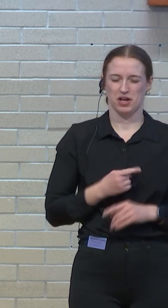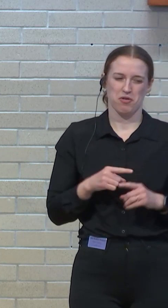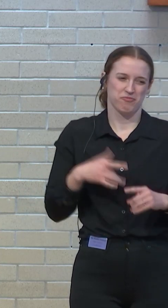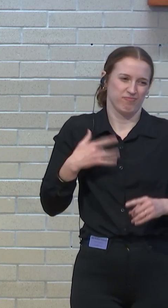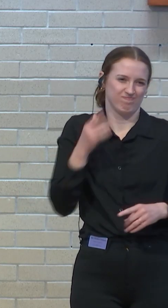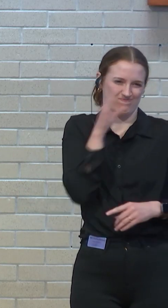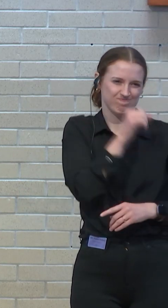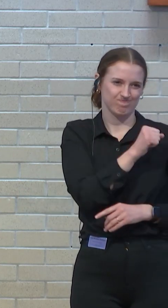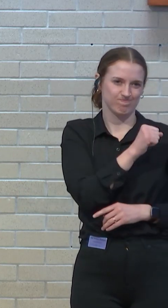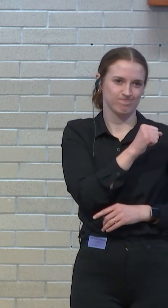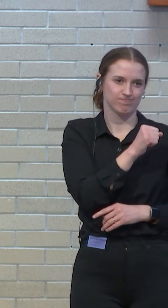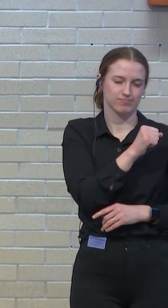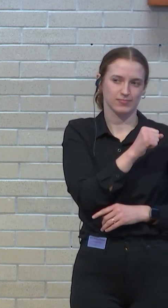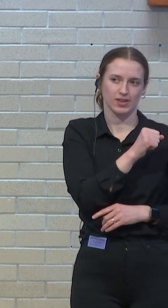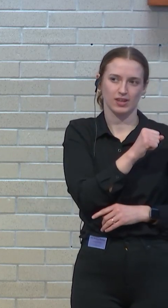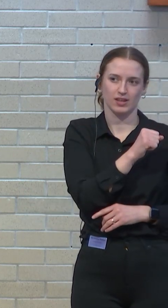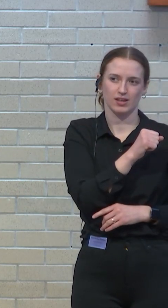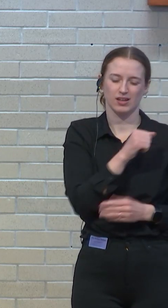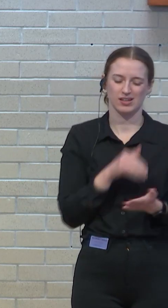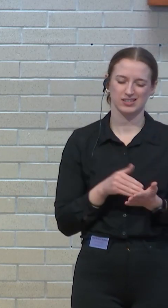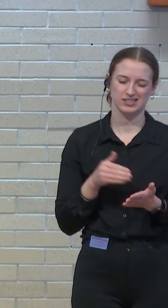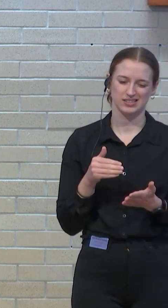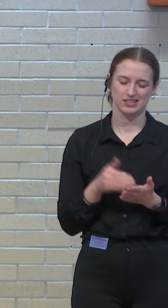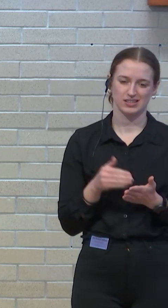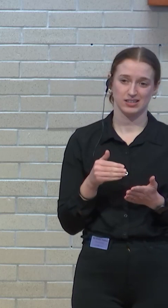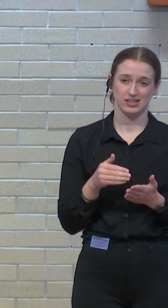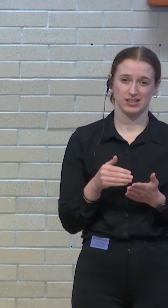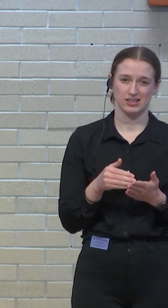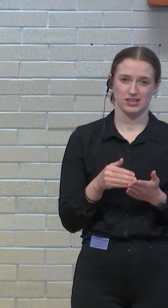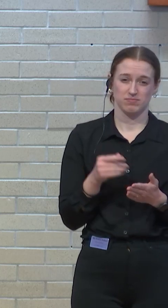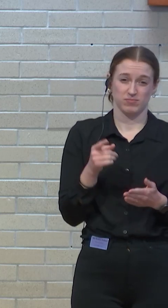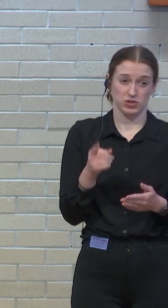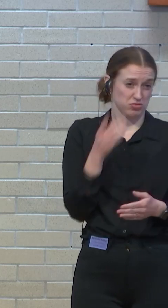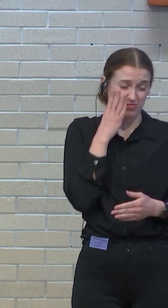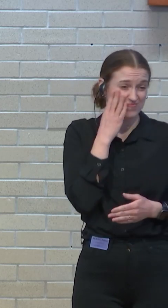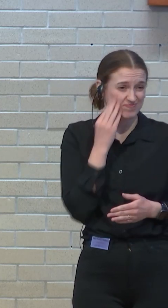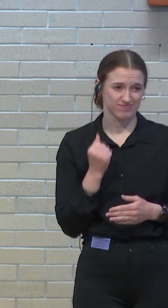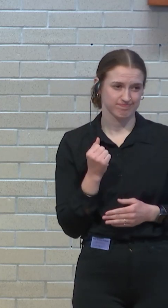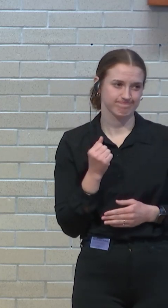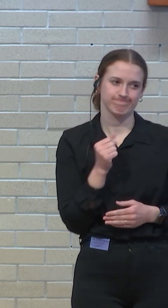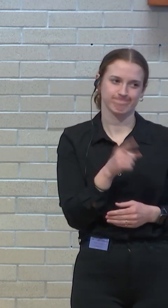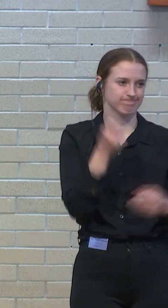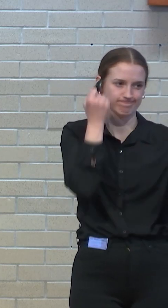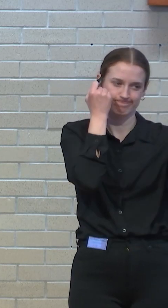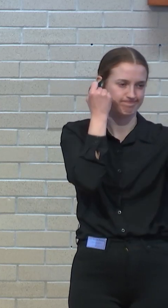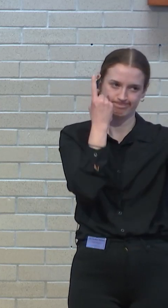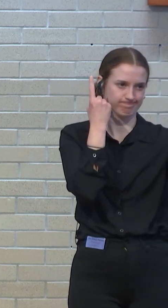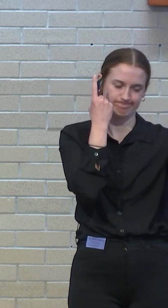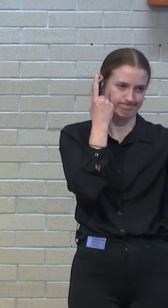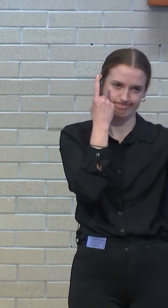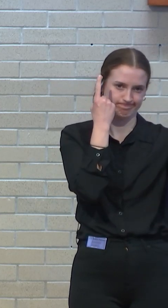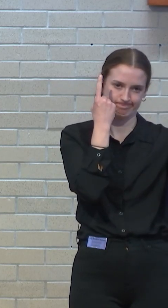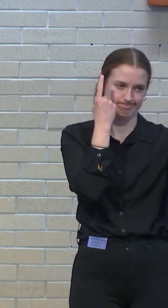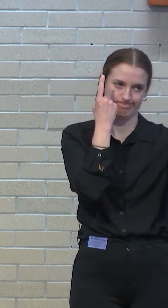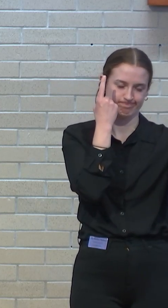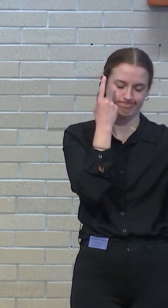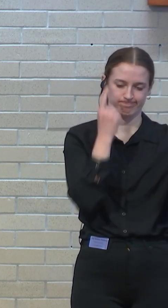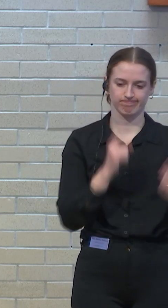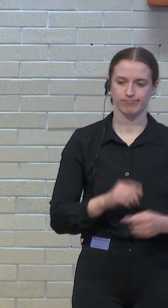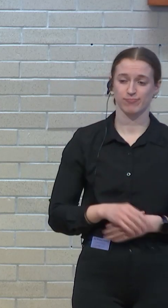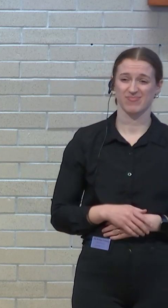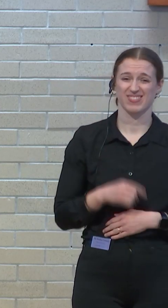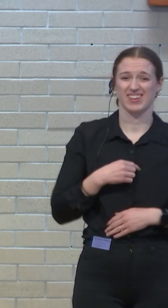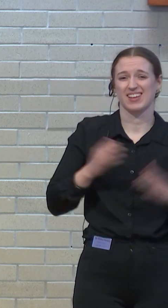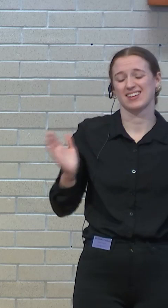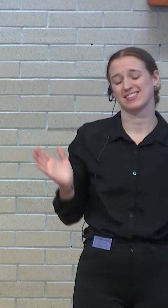And oftentimes when you're not a part of that, you don't really fully understand the experience. But what I